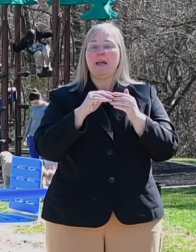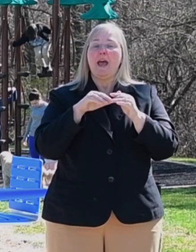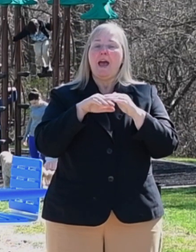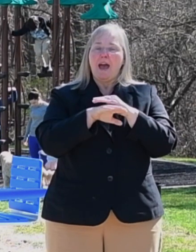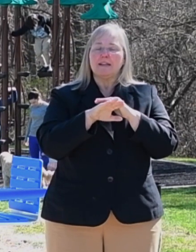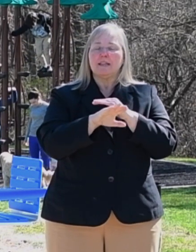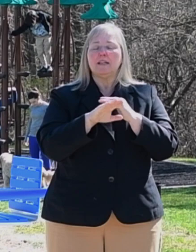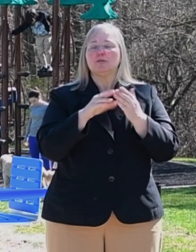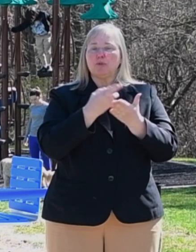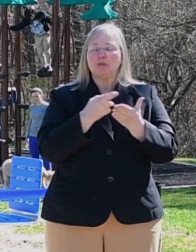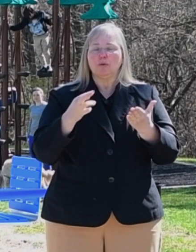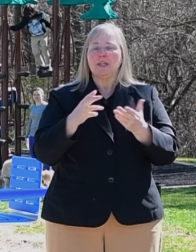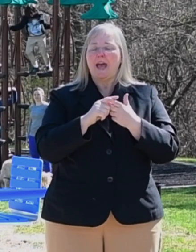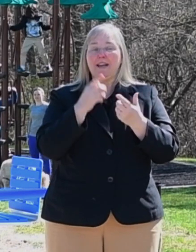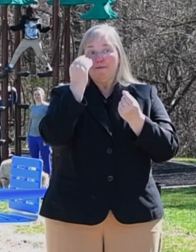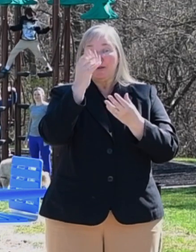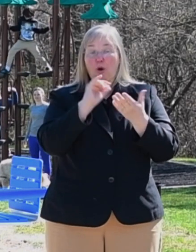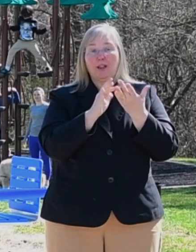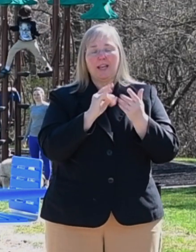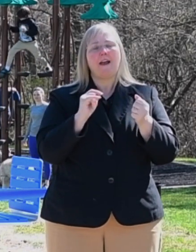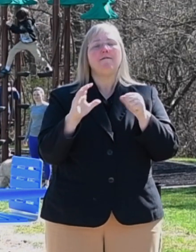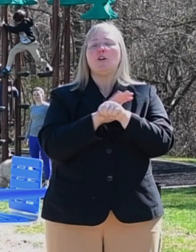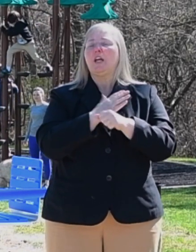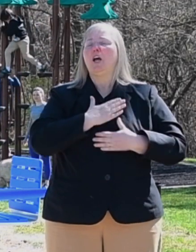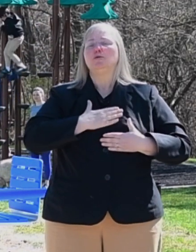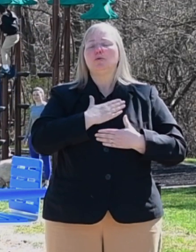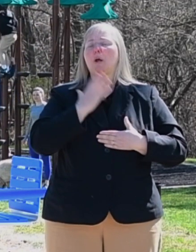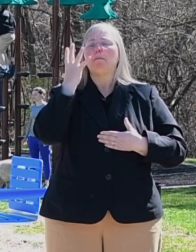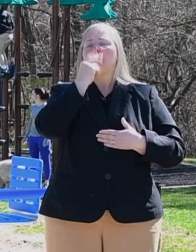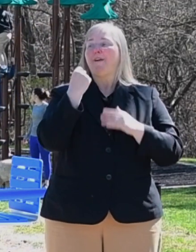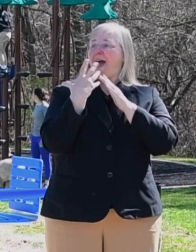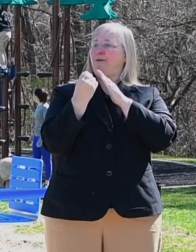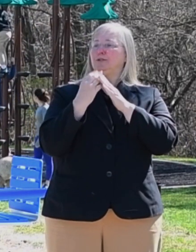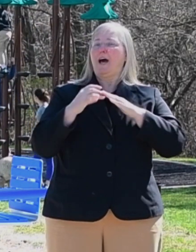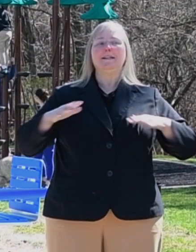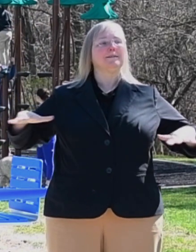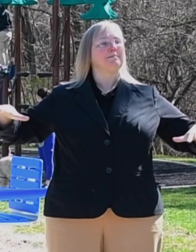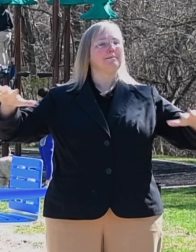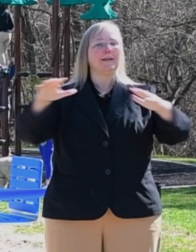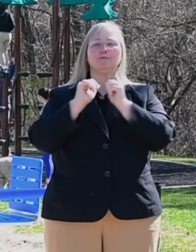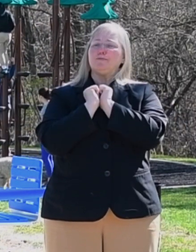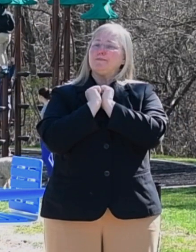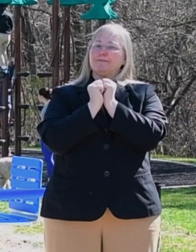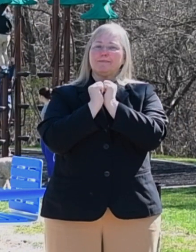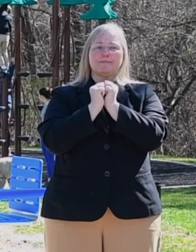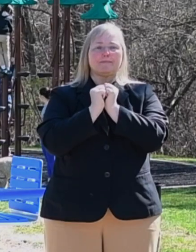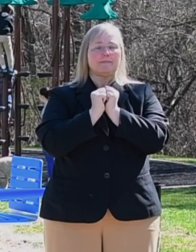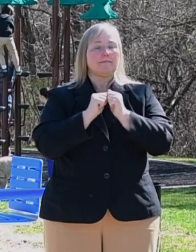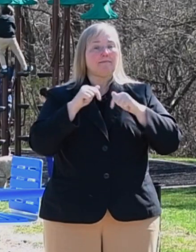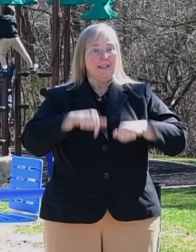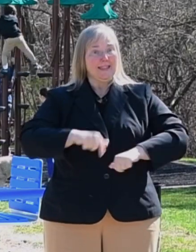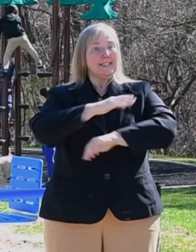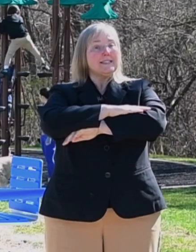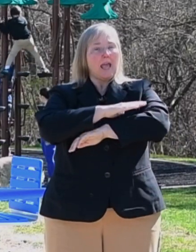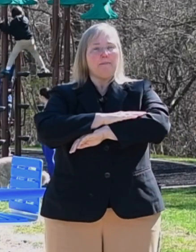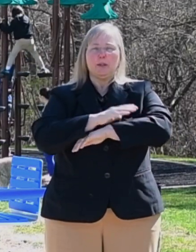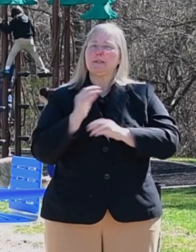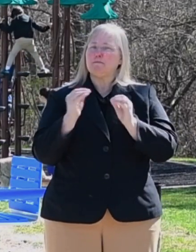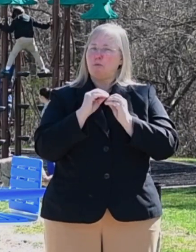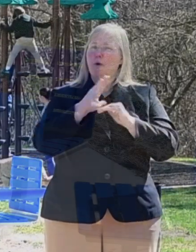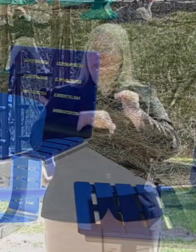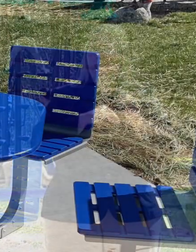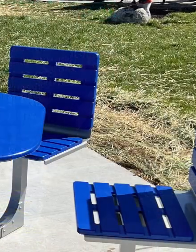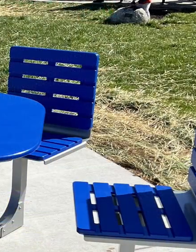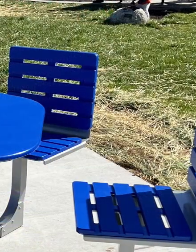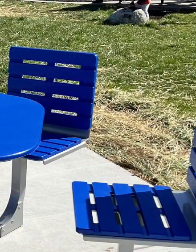information online, and fully enjoy beautiful outdoor spaces together. This table is more than just